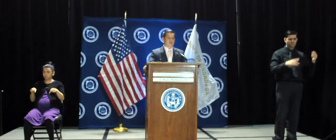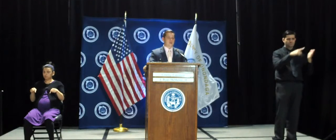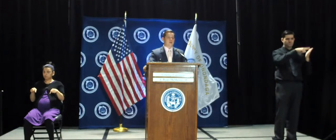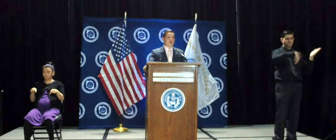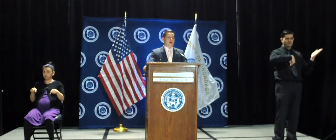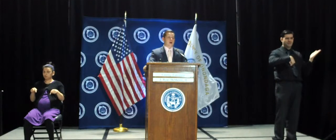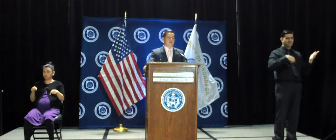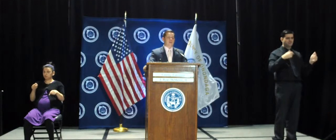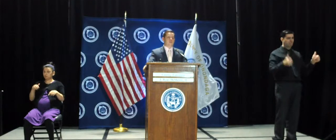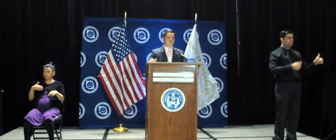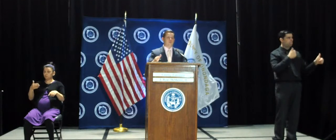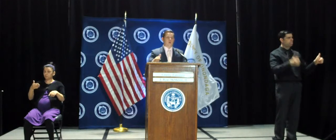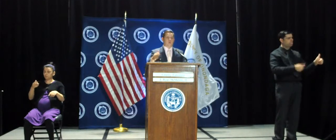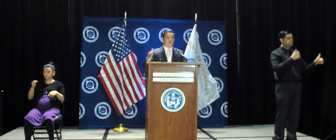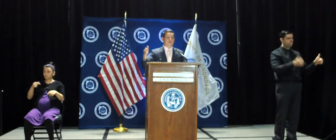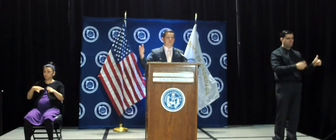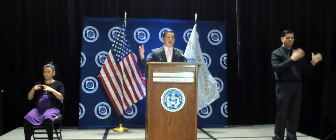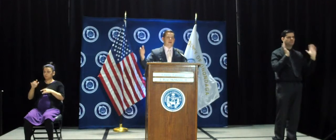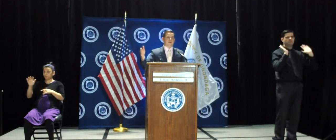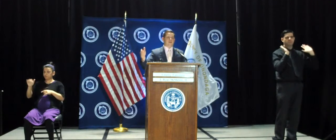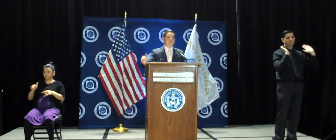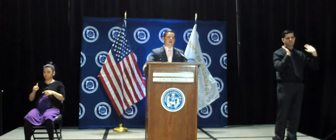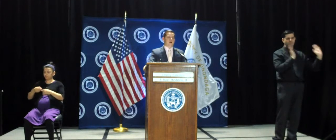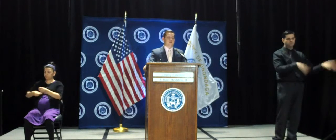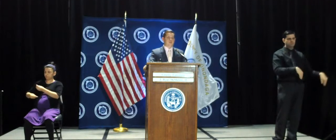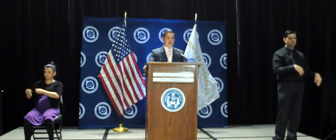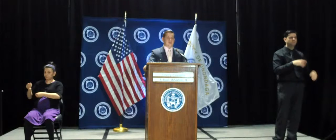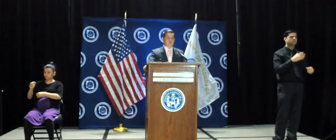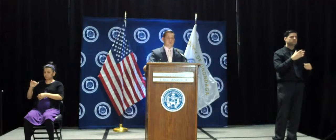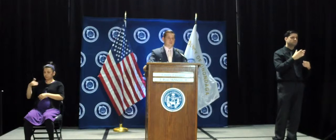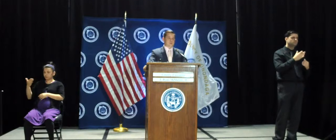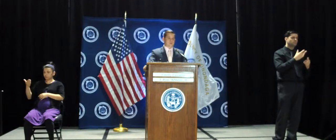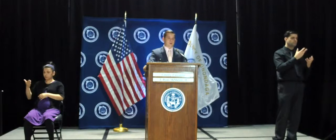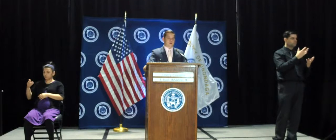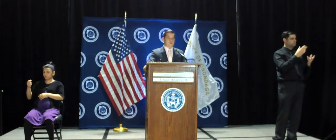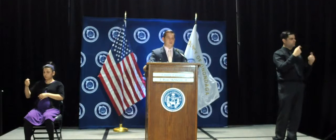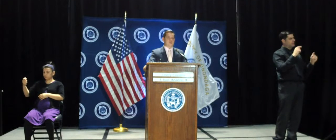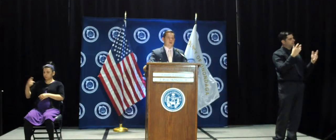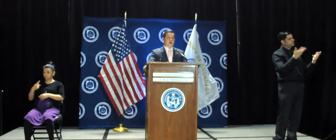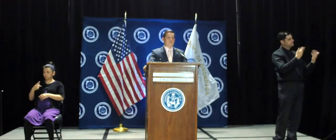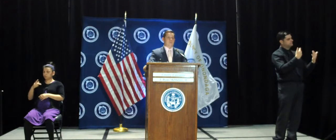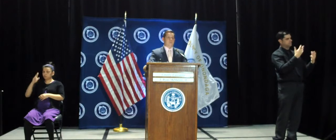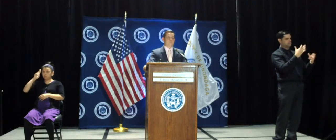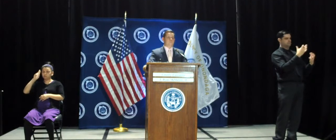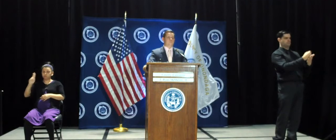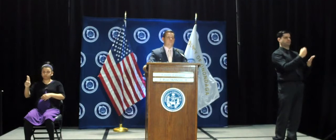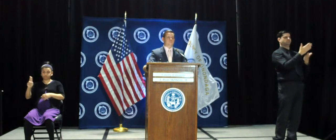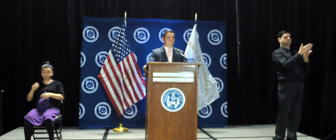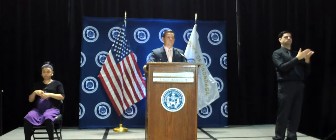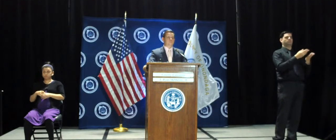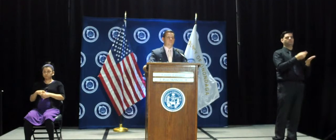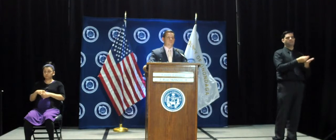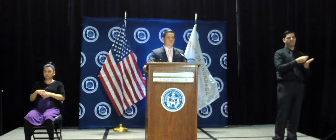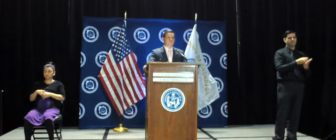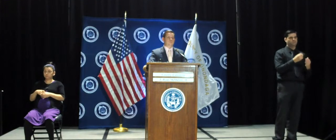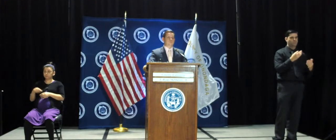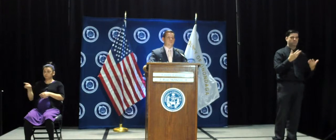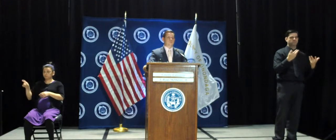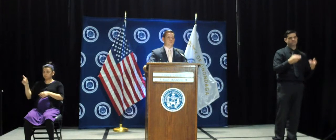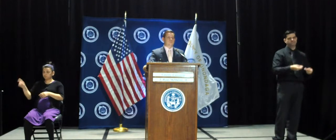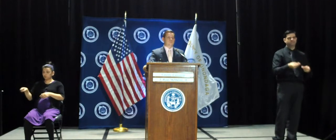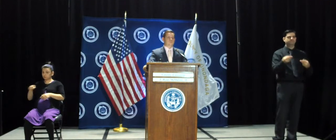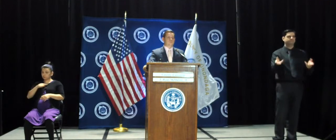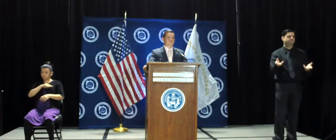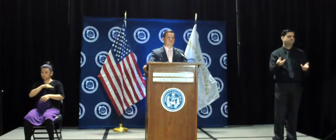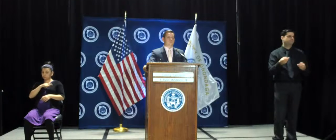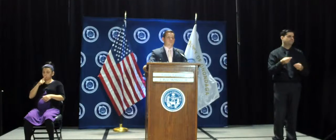all of it. And then moving forward, we're going to get paid. So that's what this deal does. Well, Moonbeam also is getting paid essentially the new